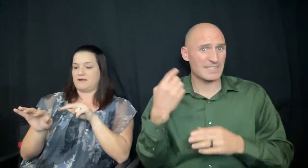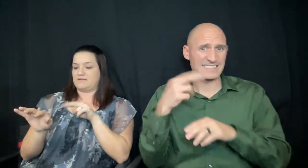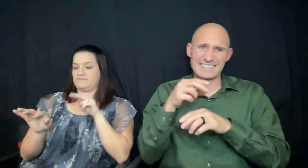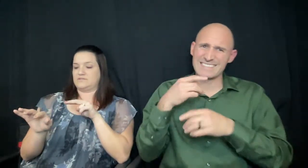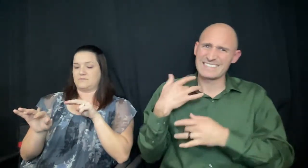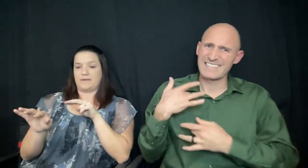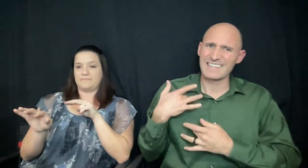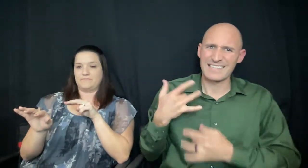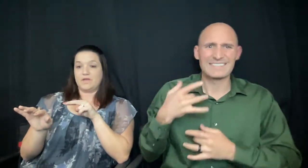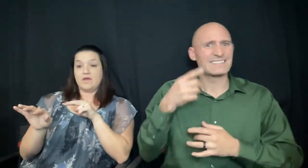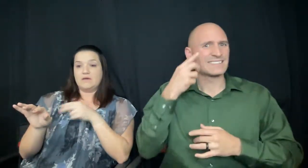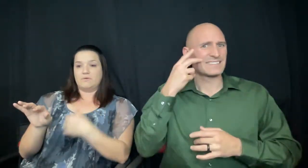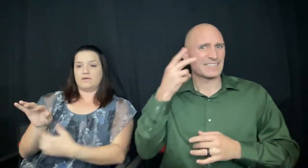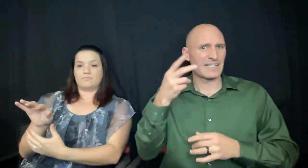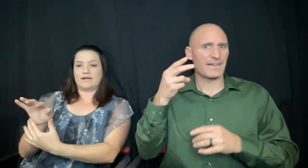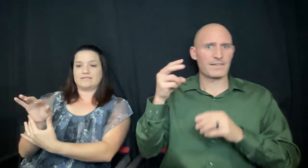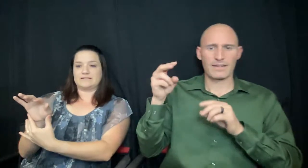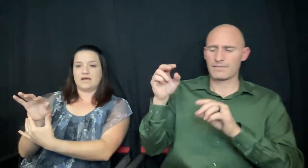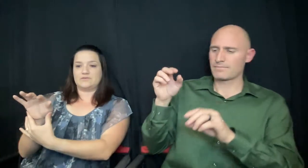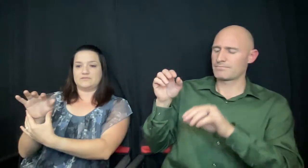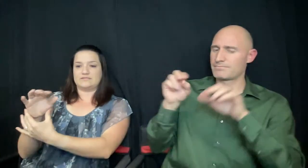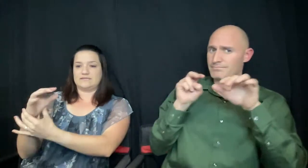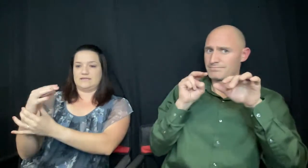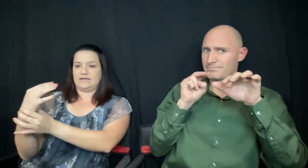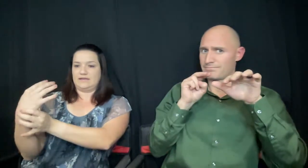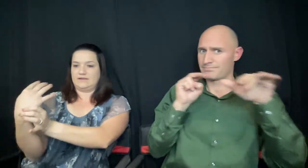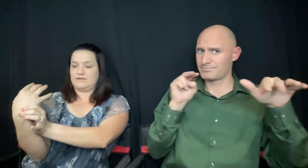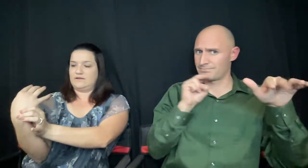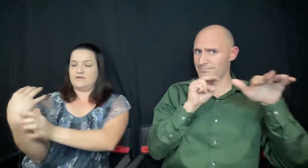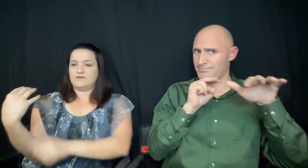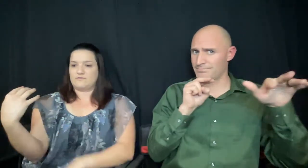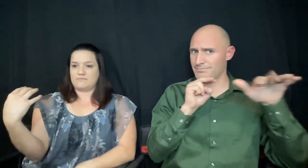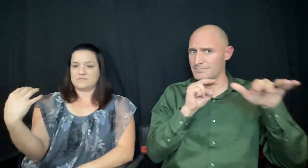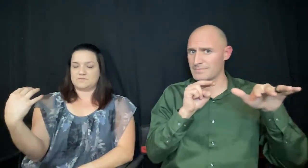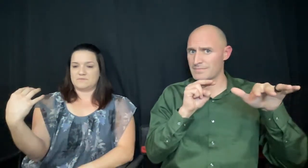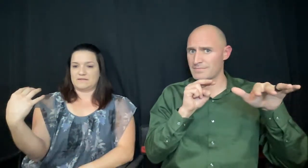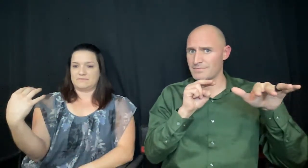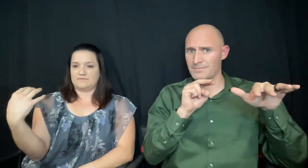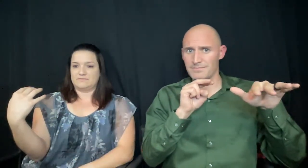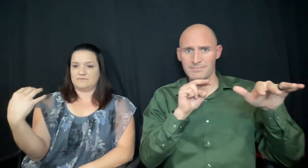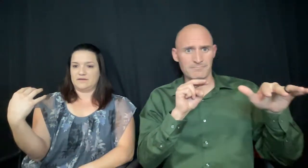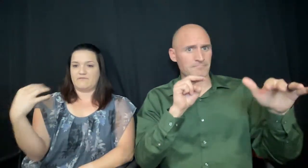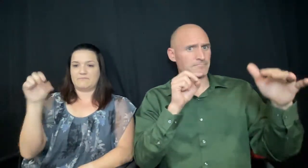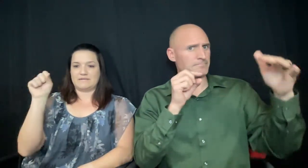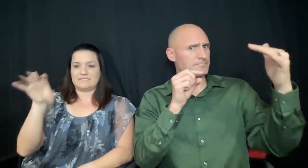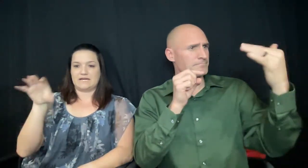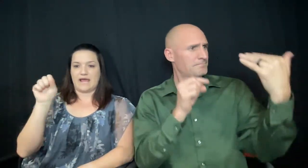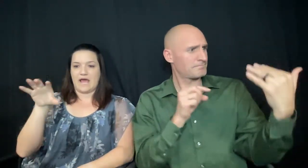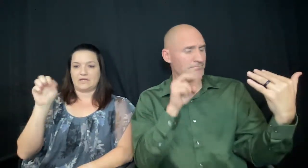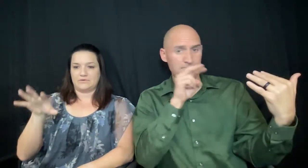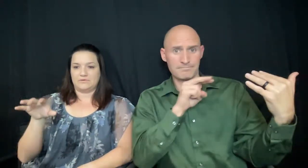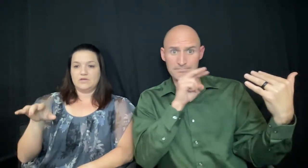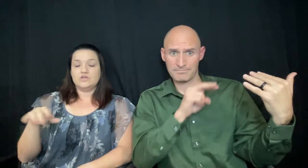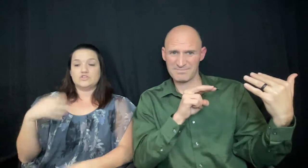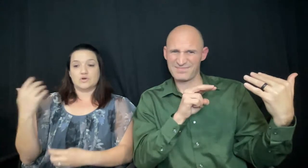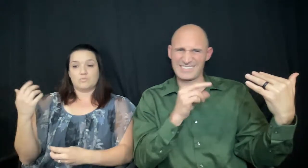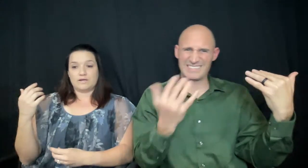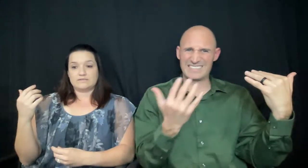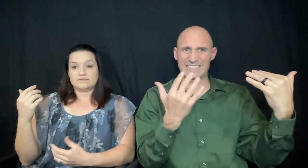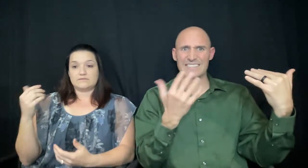perspective this way. But your brain is not used to seeing it from this perspective of it being done at you. So once